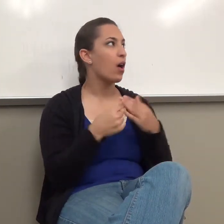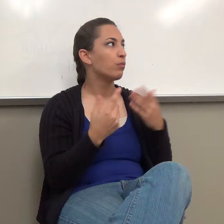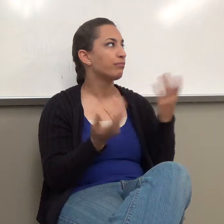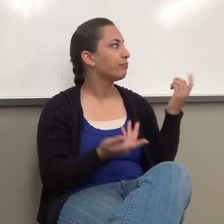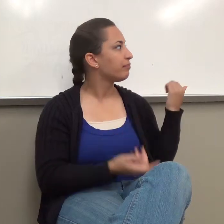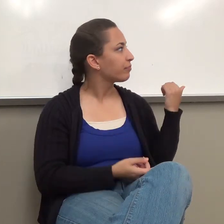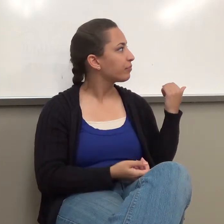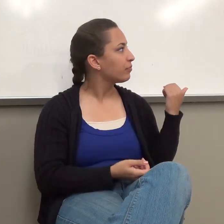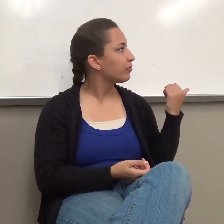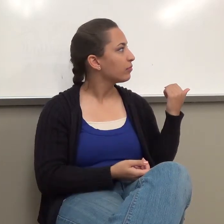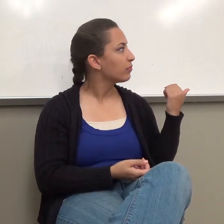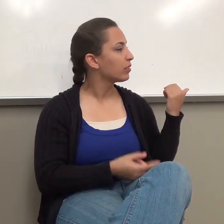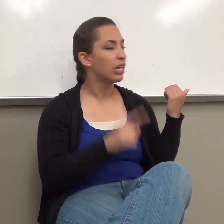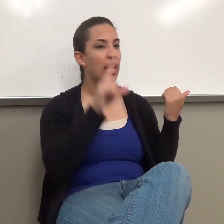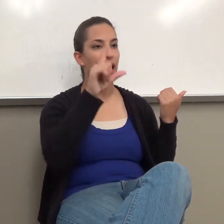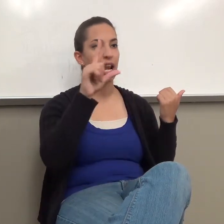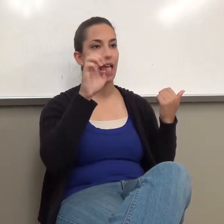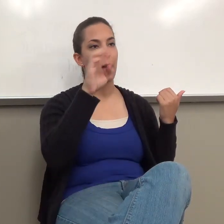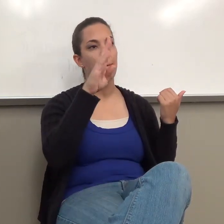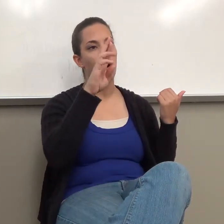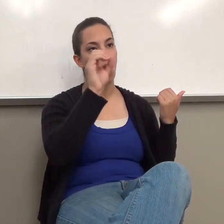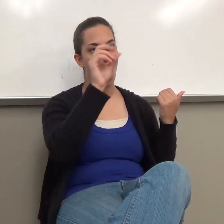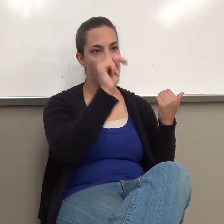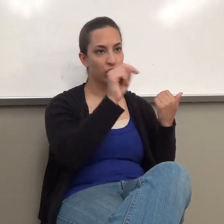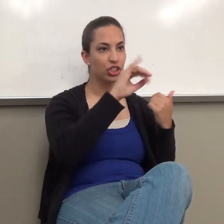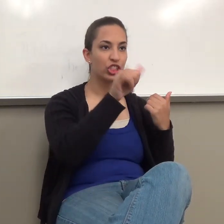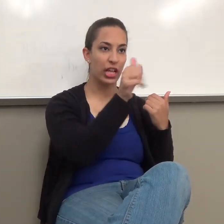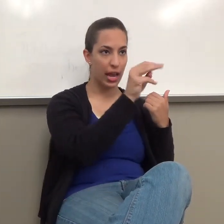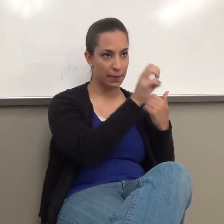LeBron James. Where's the second body paragraph going to start?